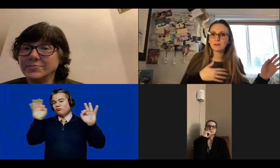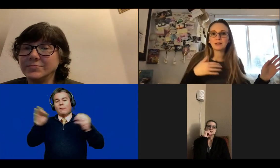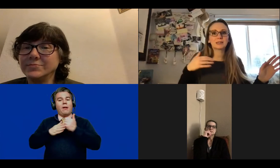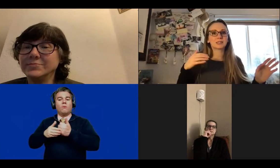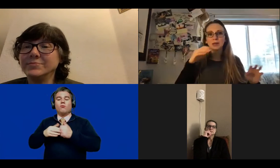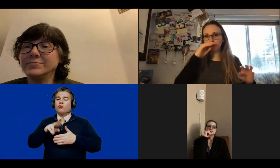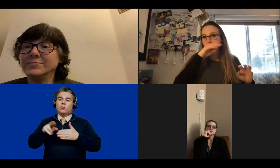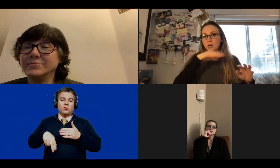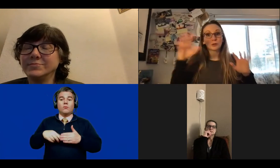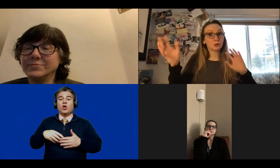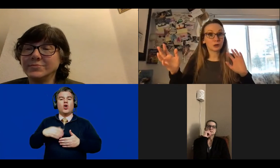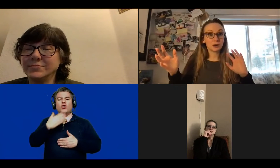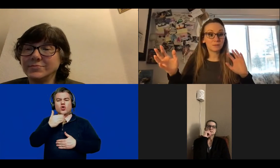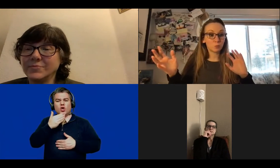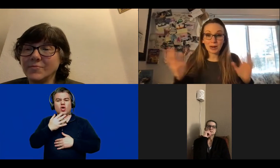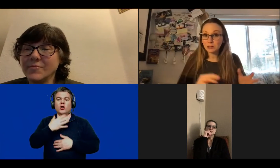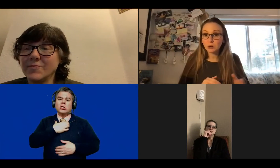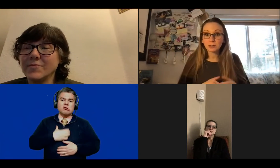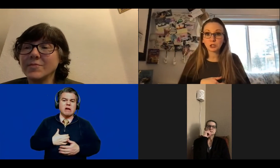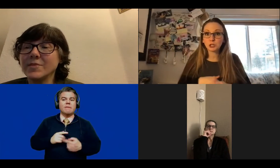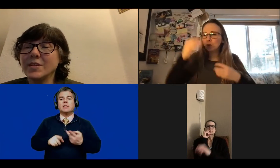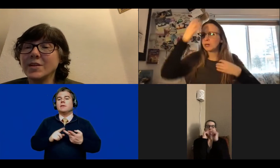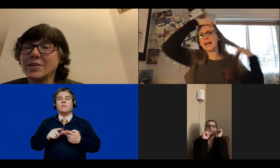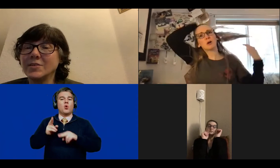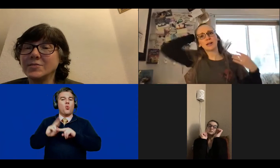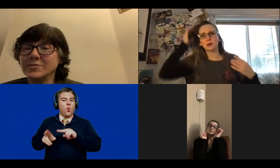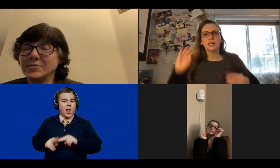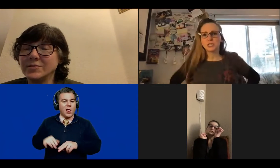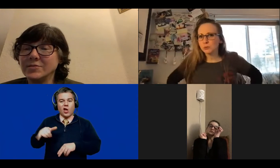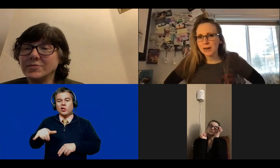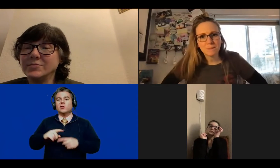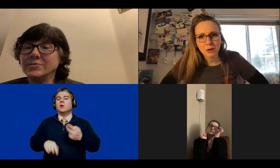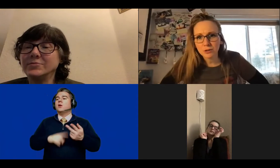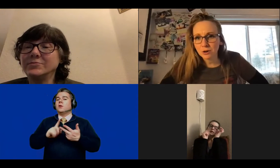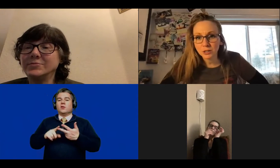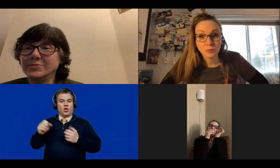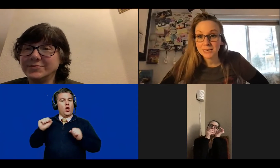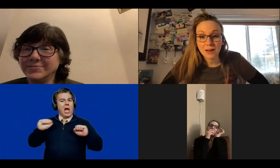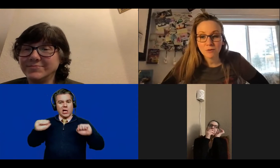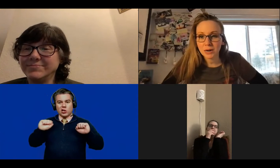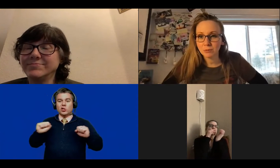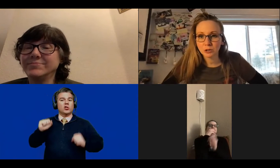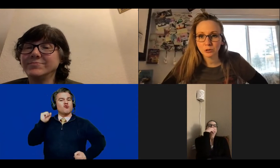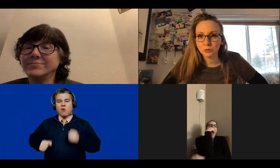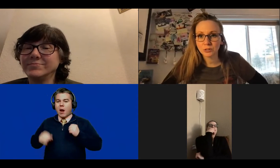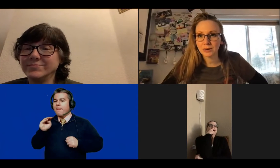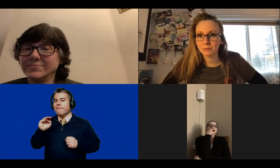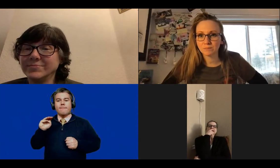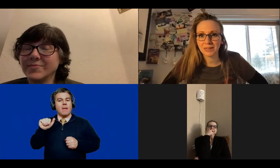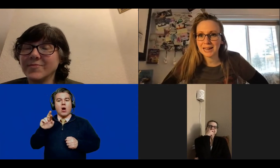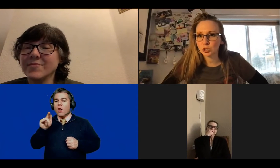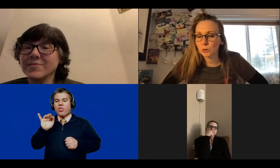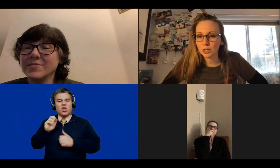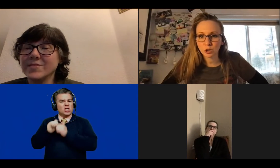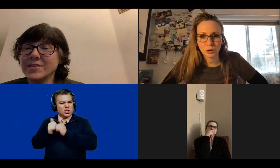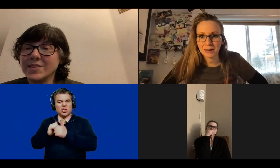sugar cravings. It helped with her weight loss. She worked out and she ran marathons and was never able to lose like